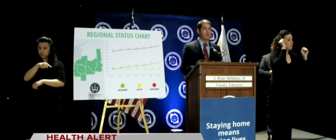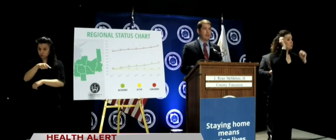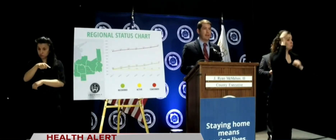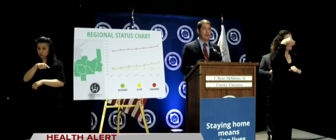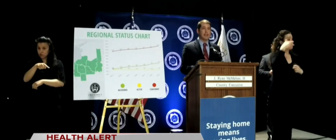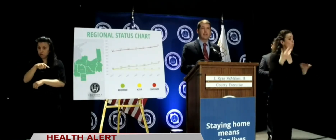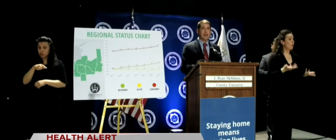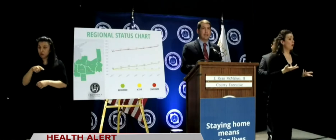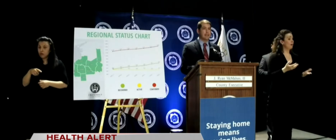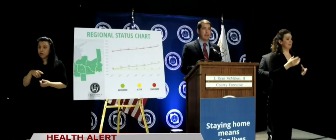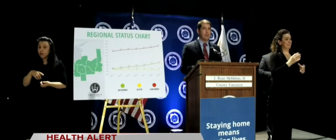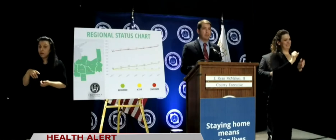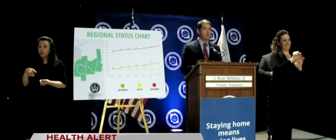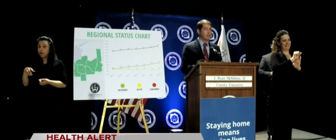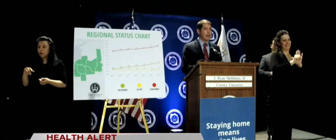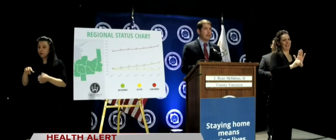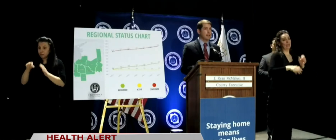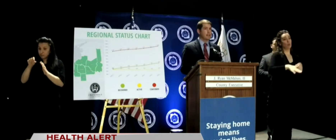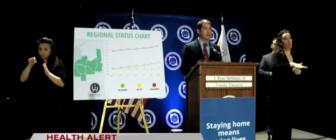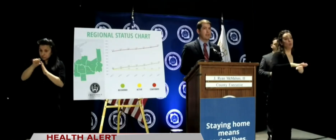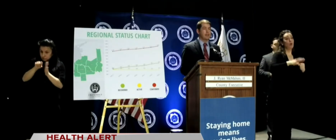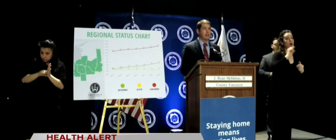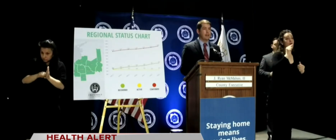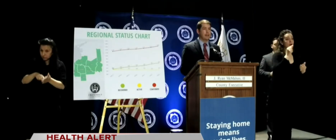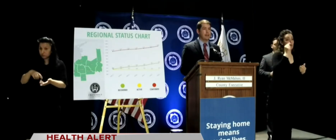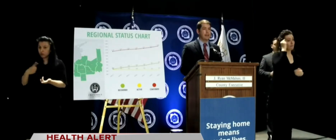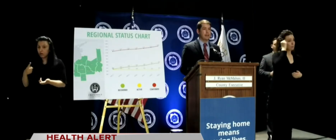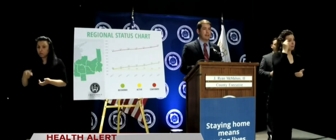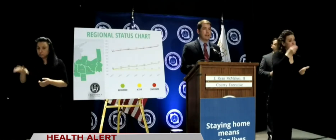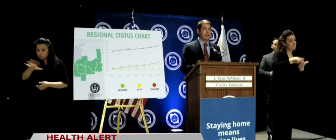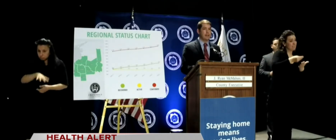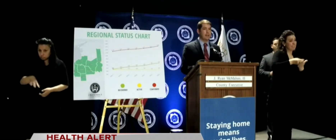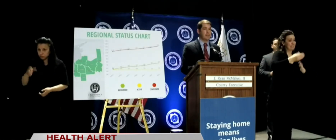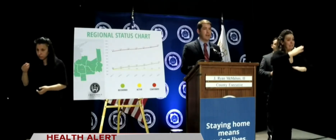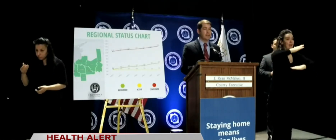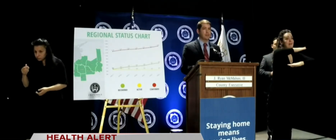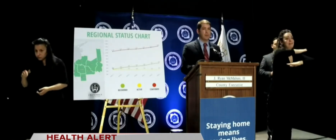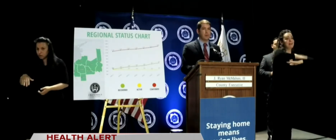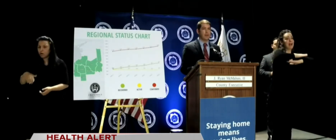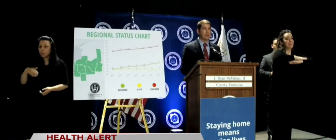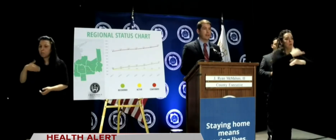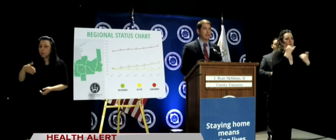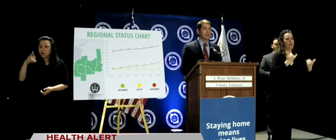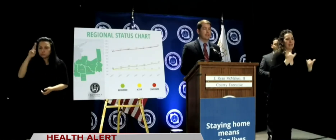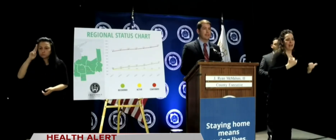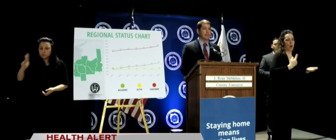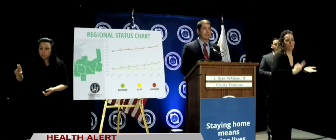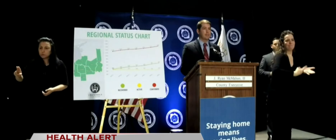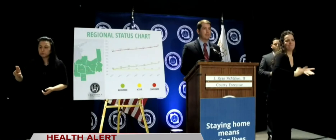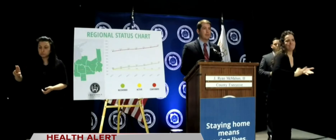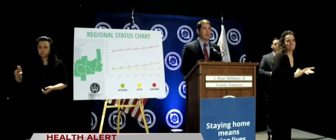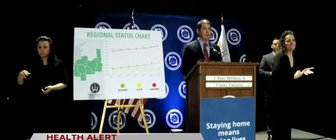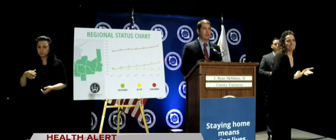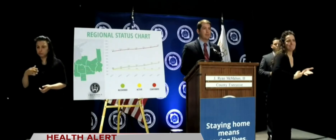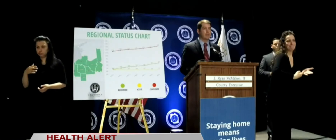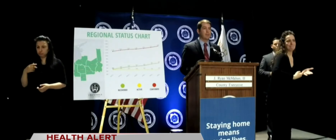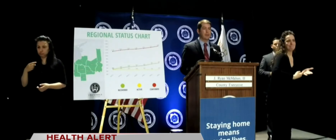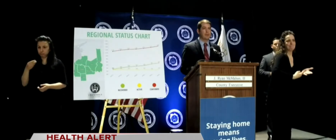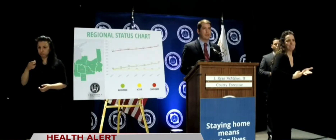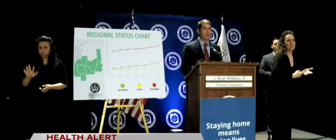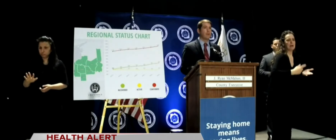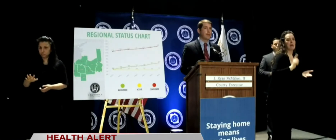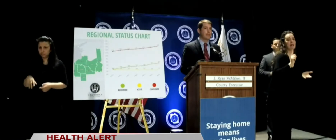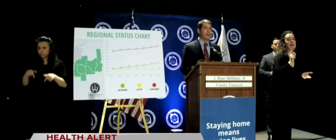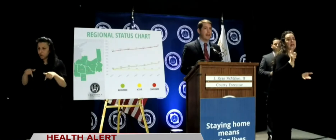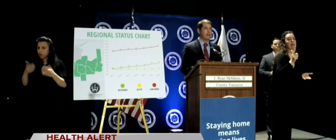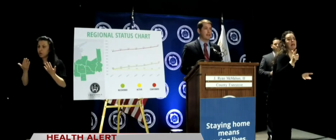government funding is on the table, just not at this in this phase. So we are going to, we're going to